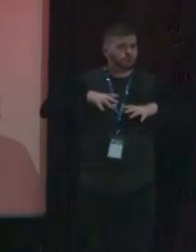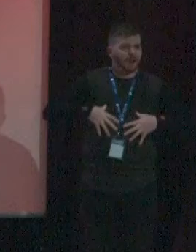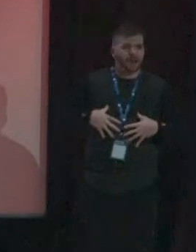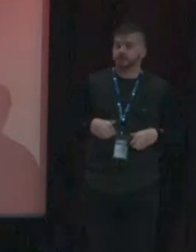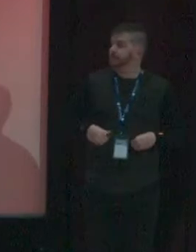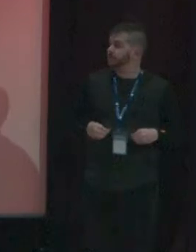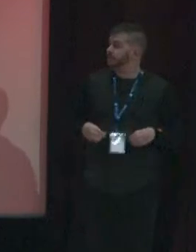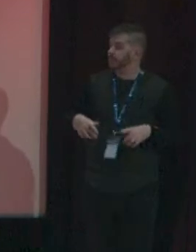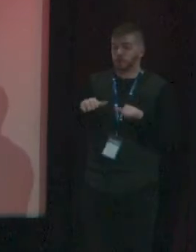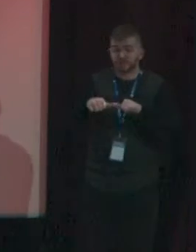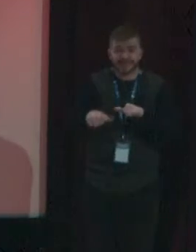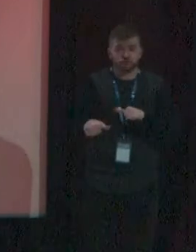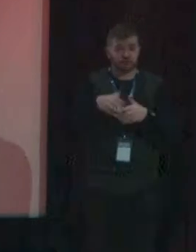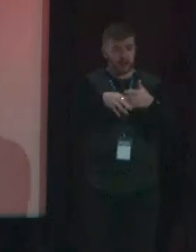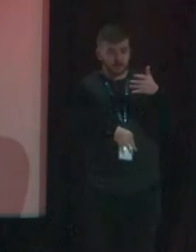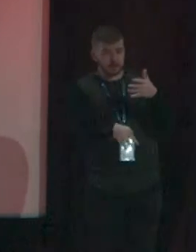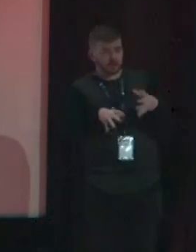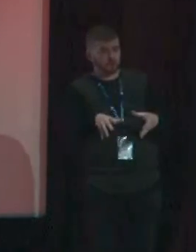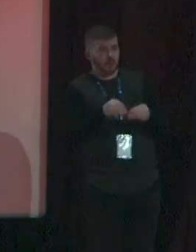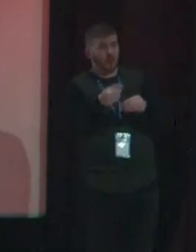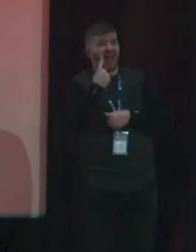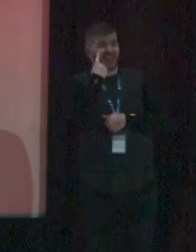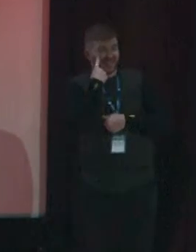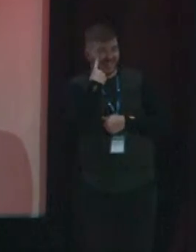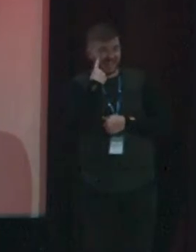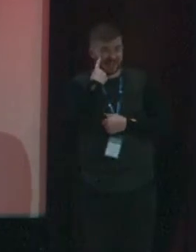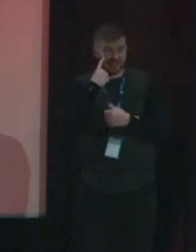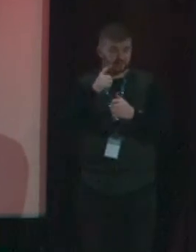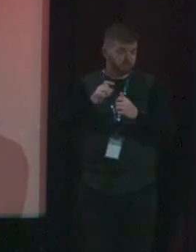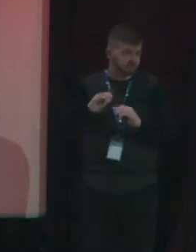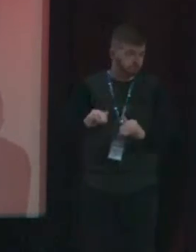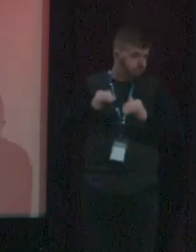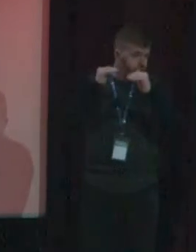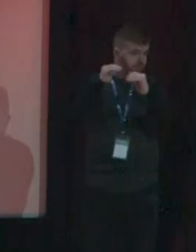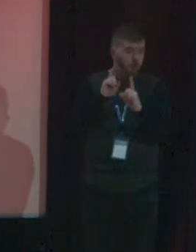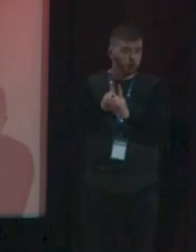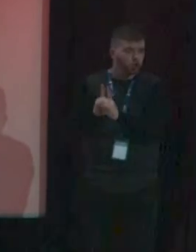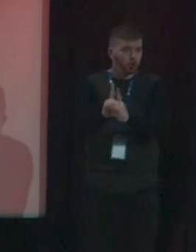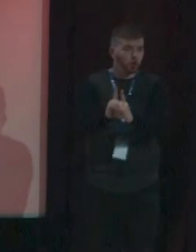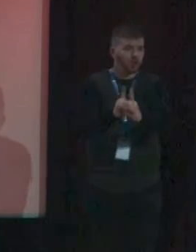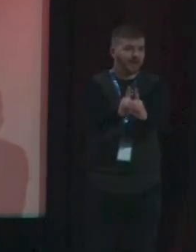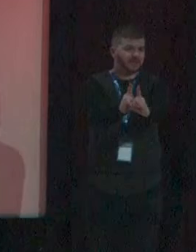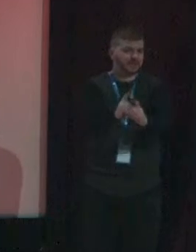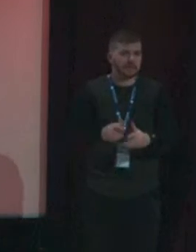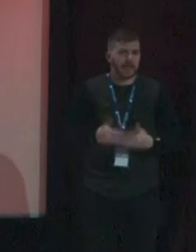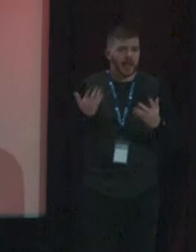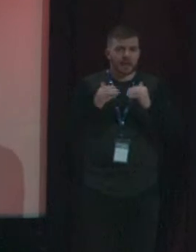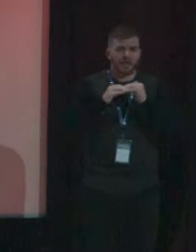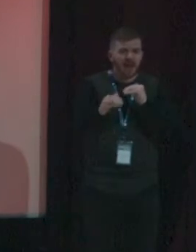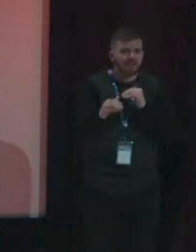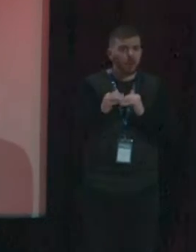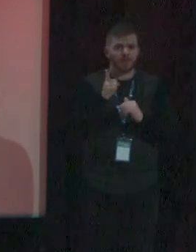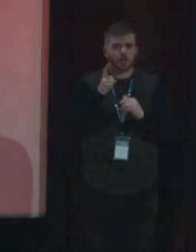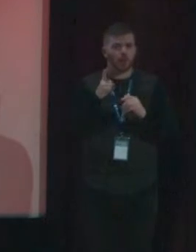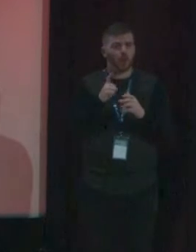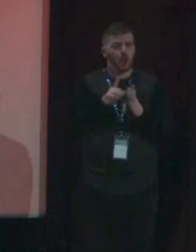But the procedural elements create what I think is the finest chase scene in any medium you would like to pick. No Hollywood